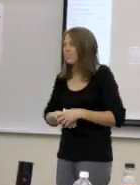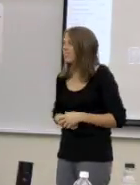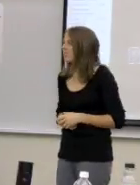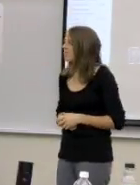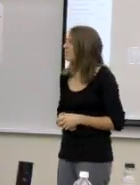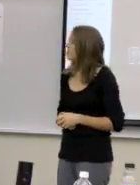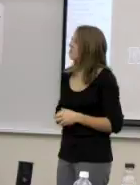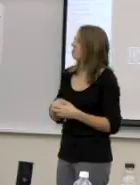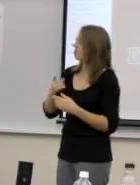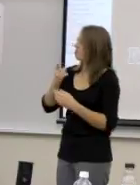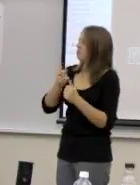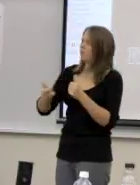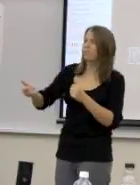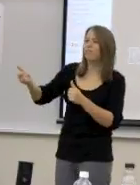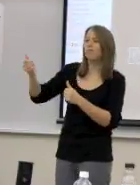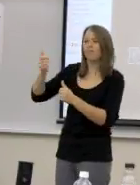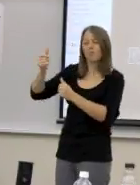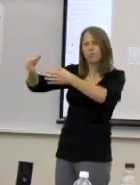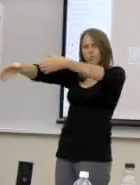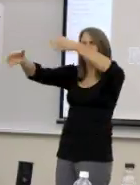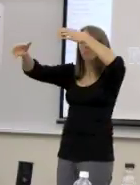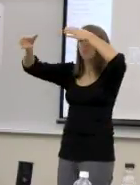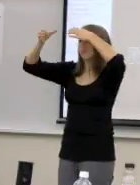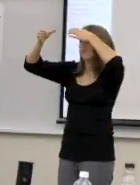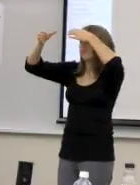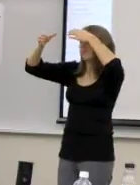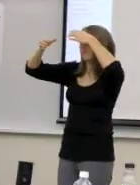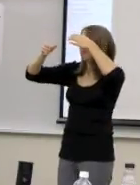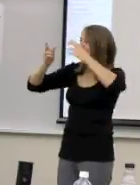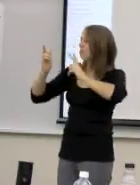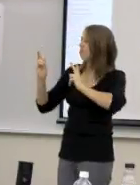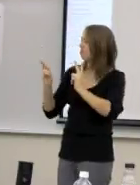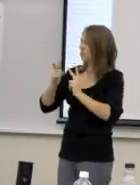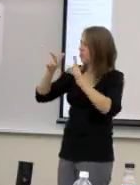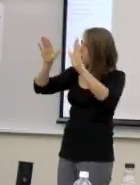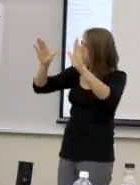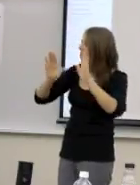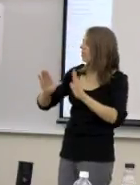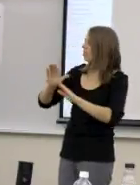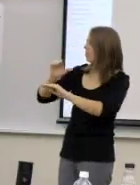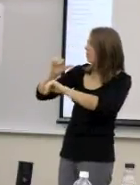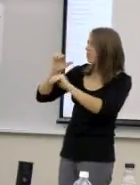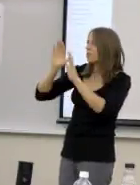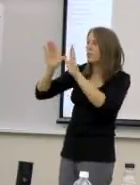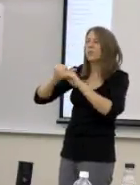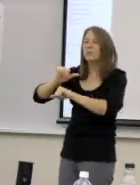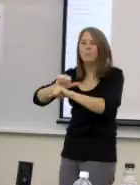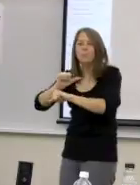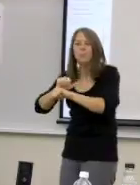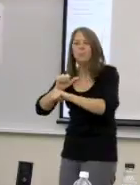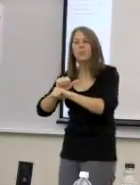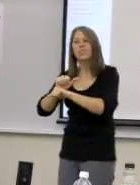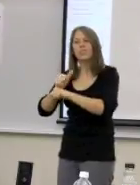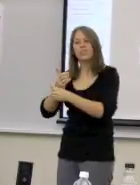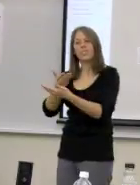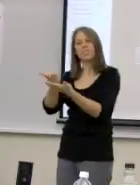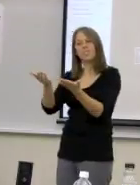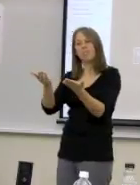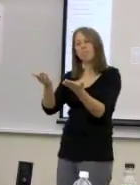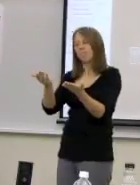scholars among us. We have people that are doing wonderful and great things with people that are phenomenal. Audrey,